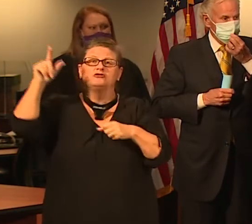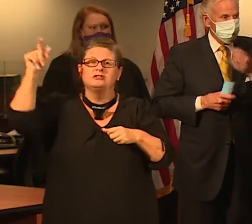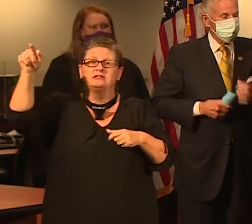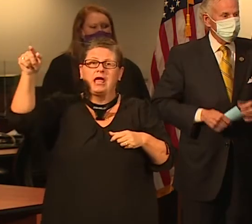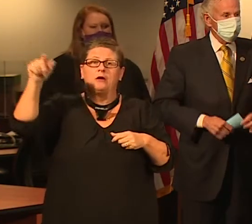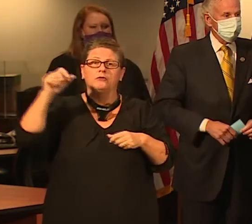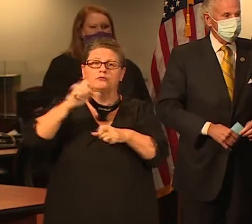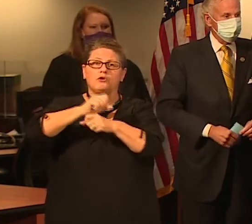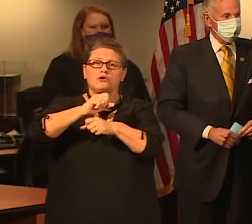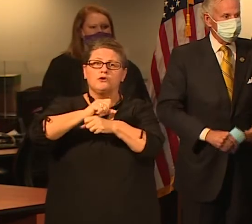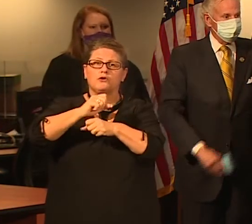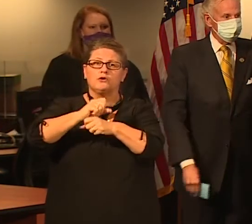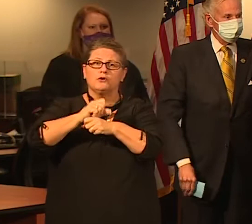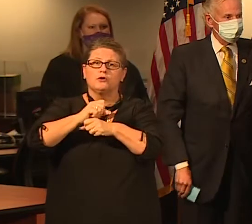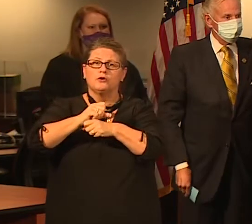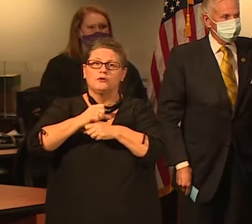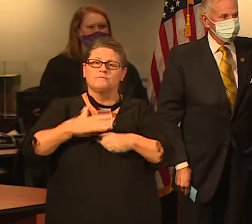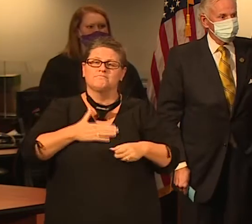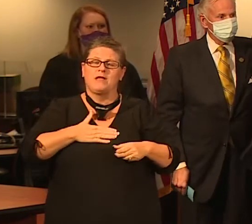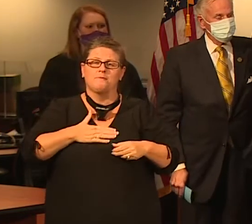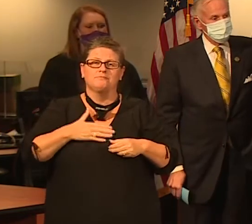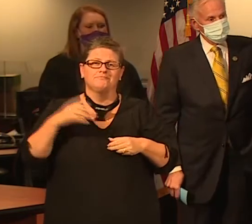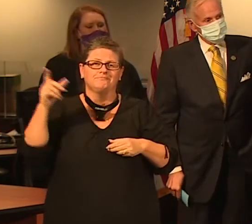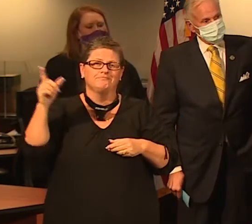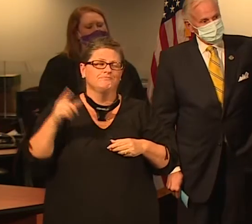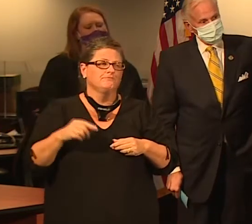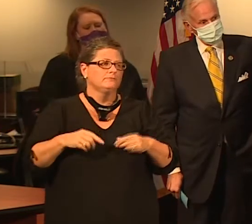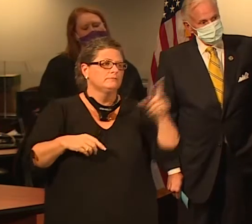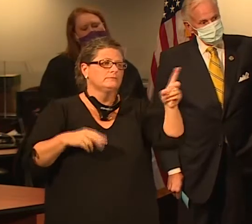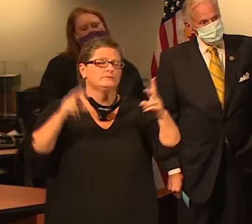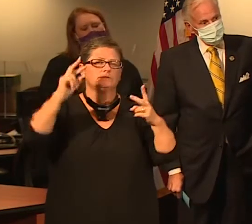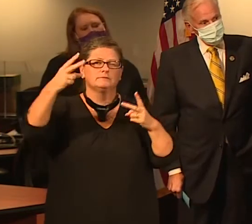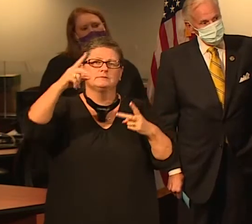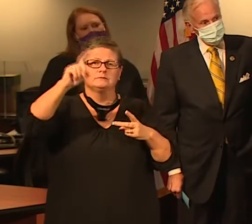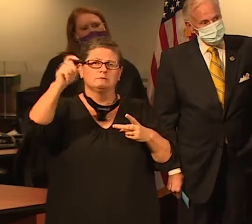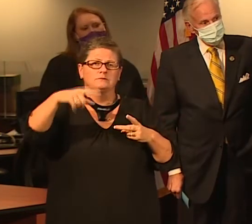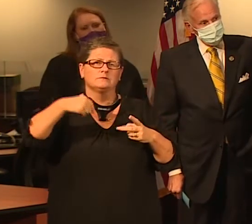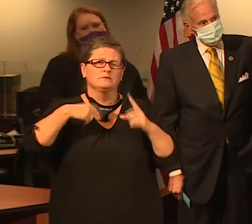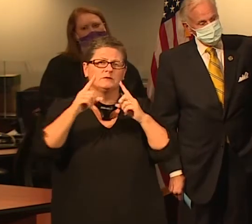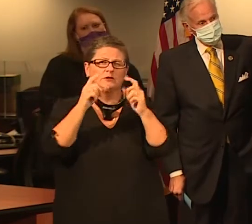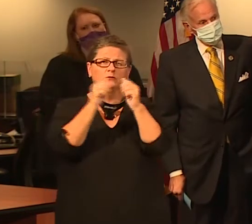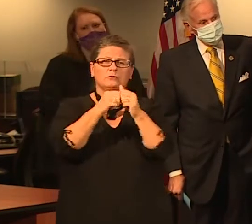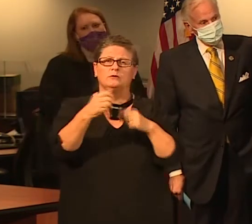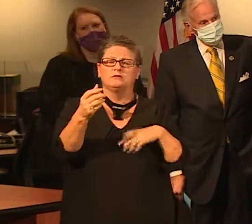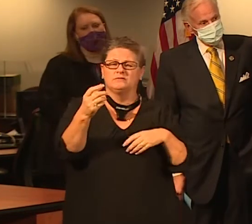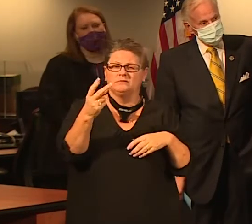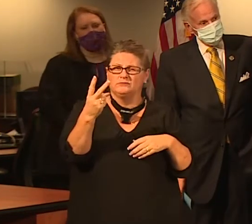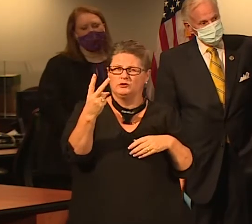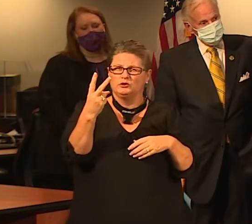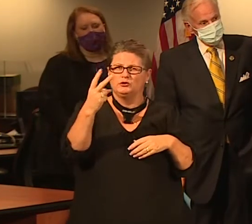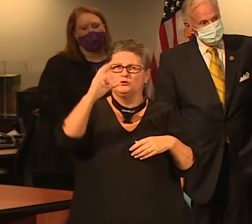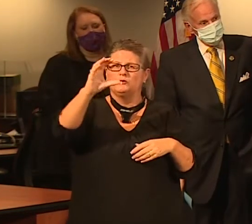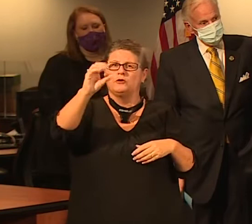and cannot be more happy to have her there. And my second question, I've spoken to a couple coroners in the past few